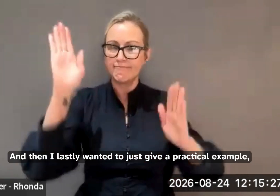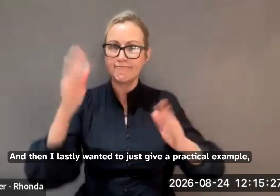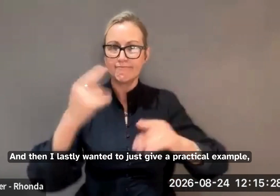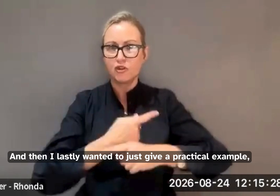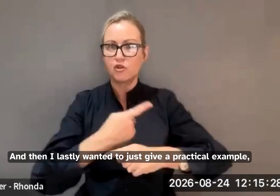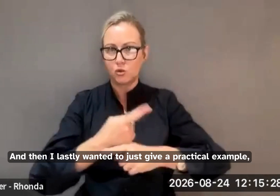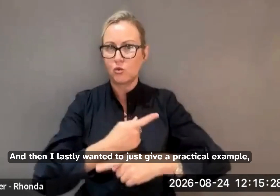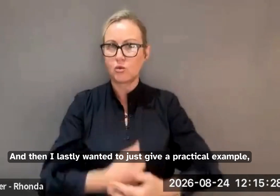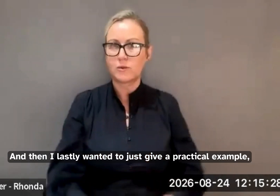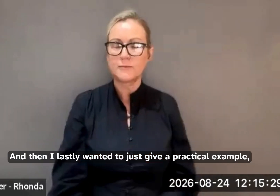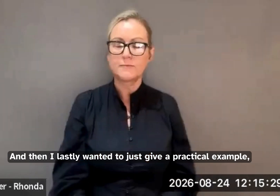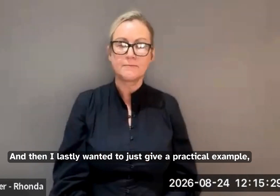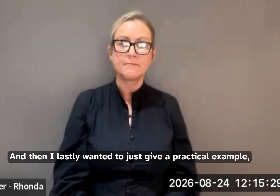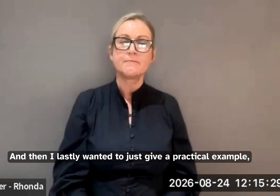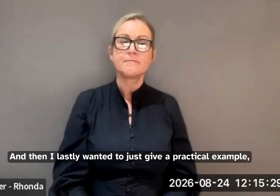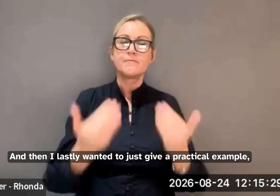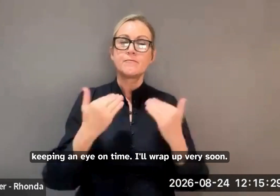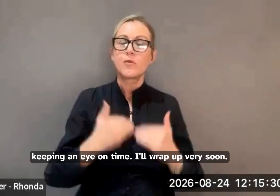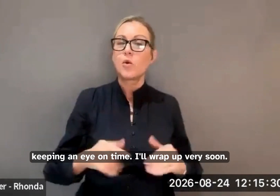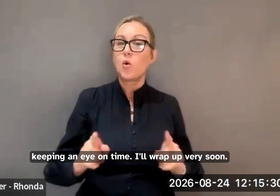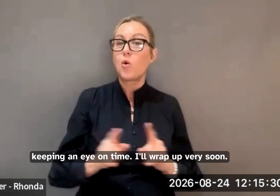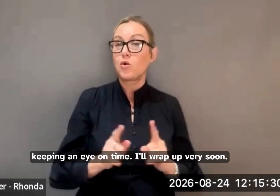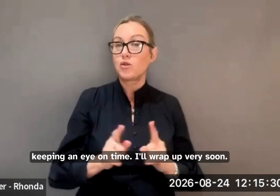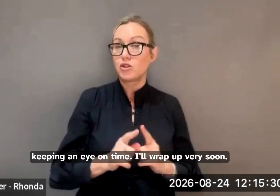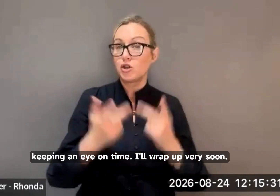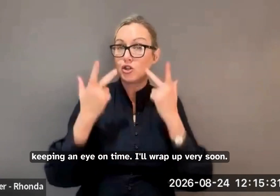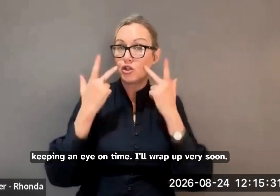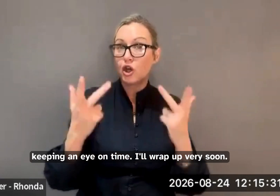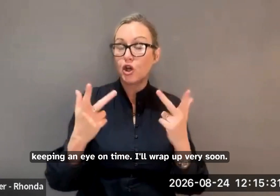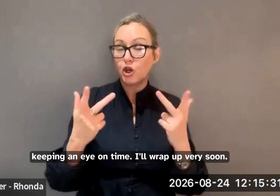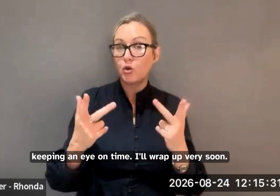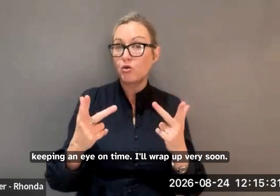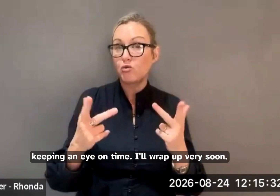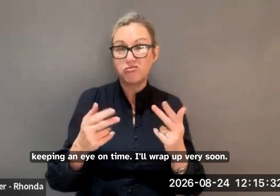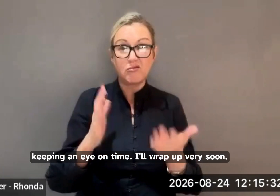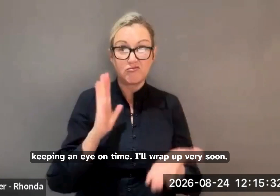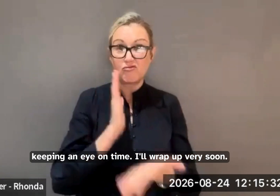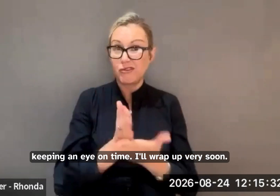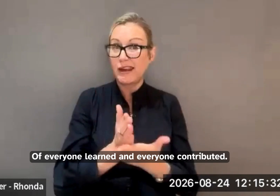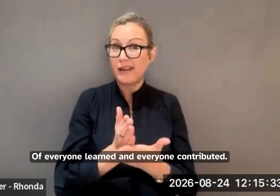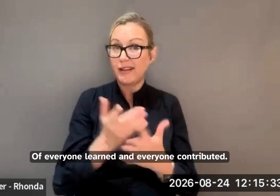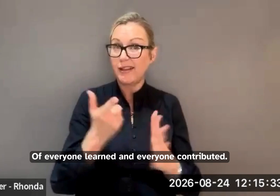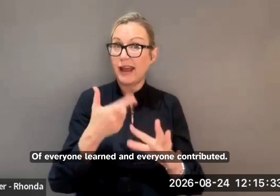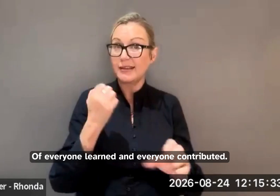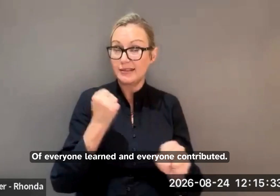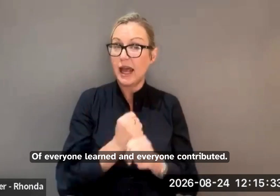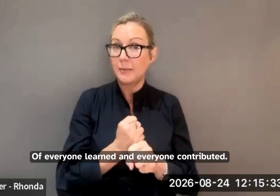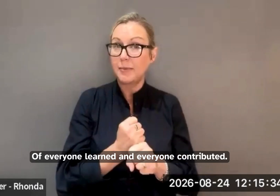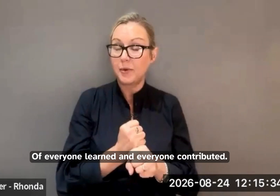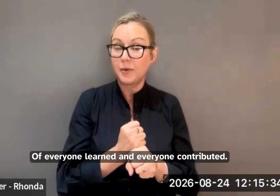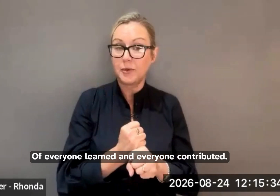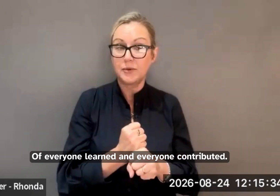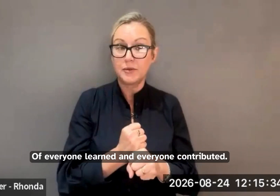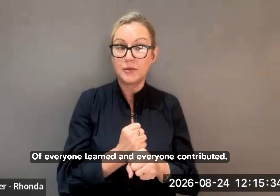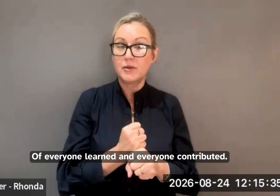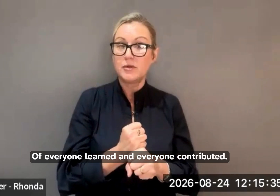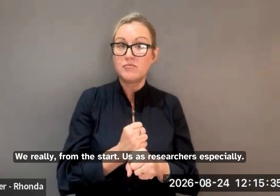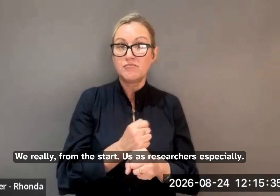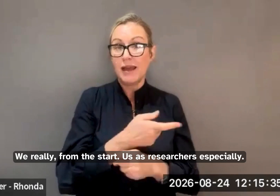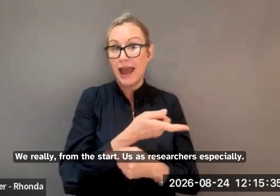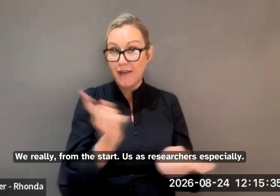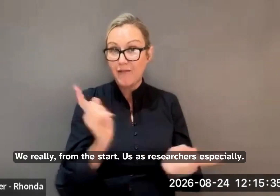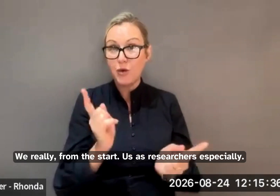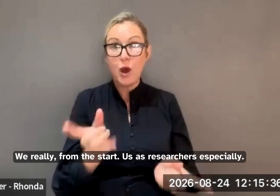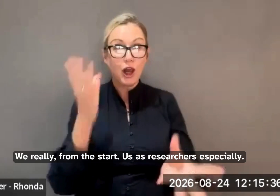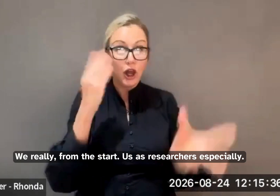lastly wanted to just give a practical example, and keeping an eye on time, I'll wrap up very soon, of everyone learned and everyone contributed.